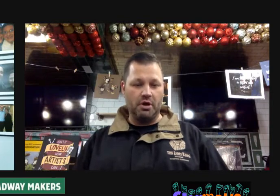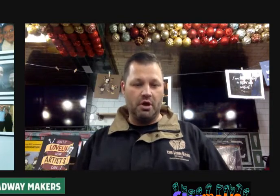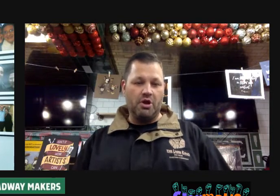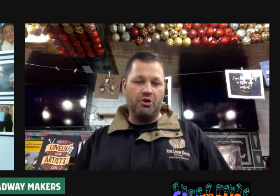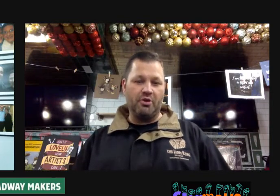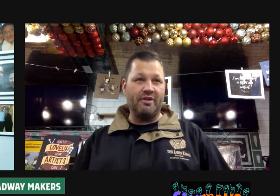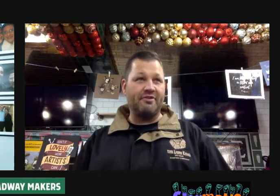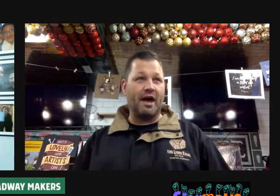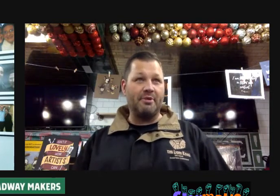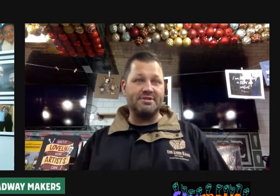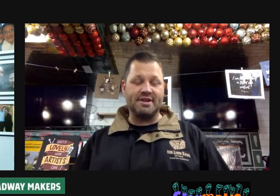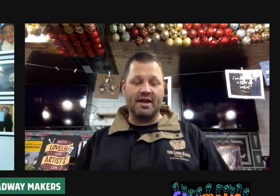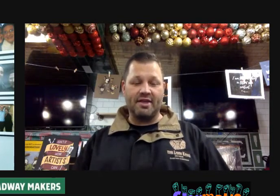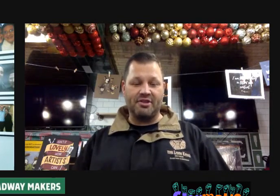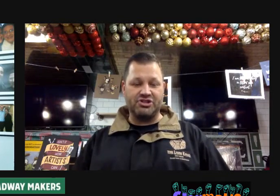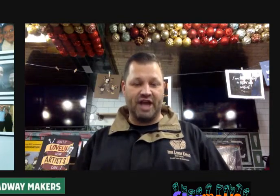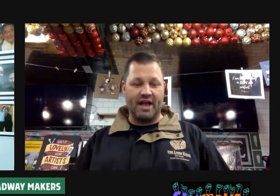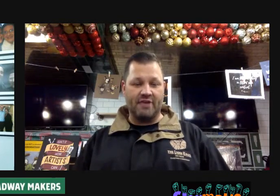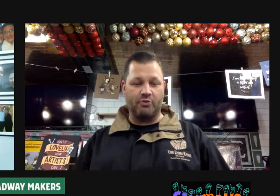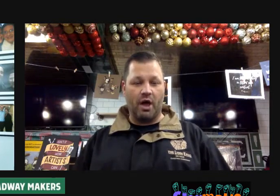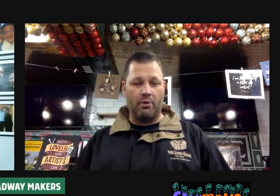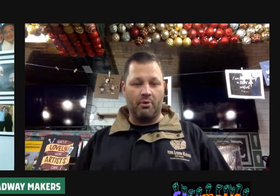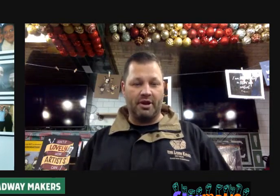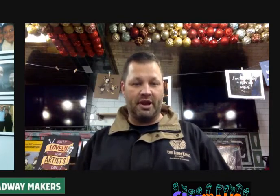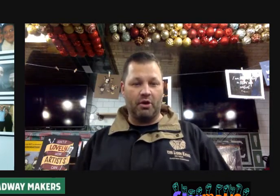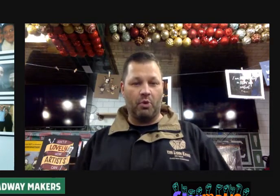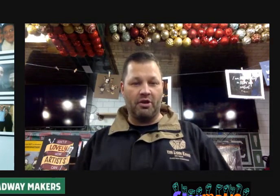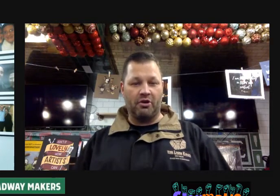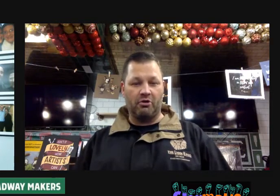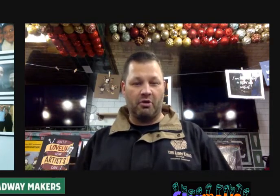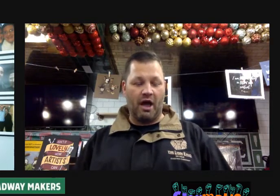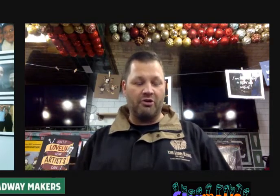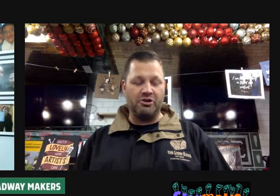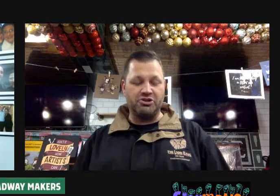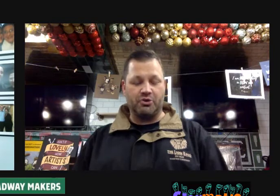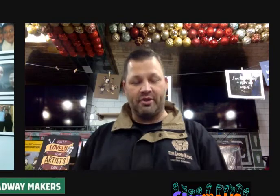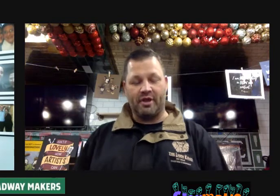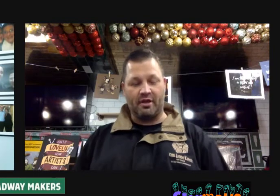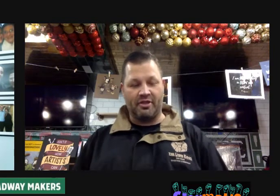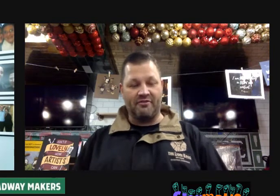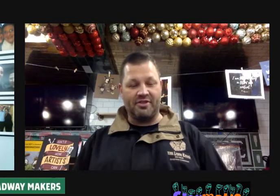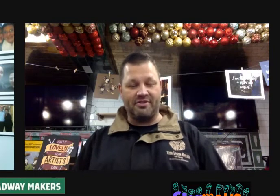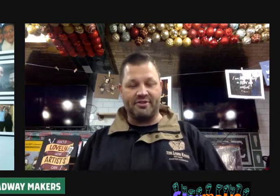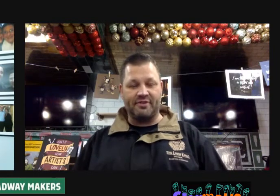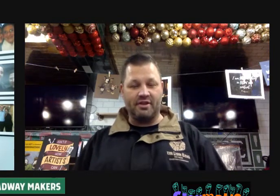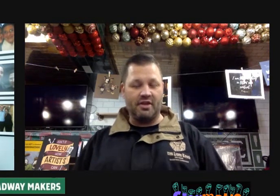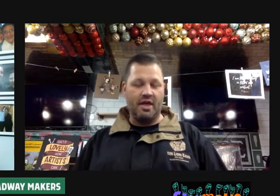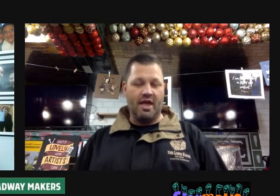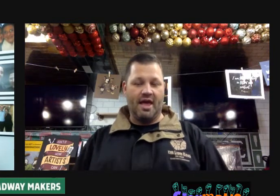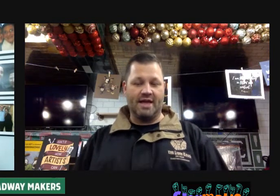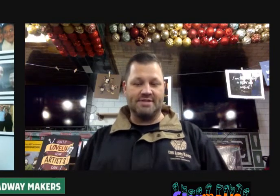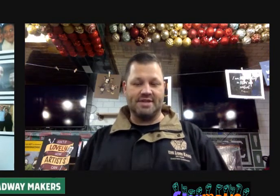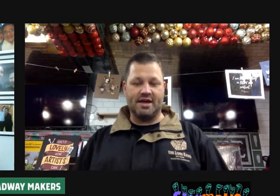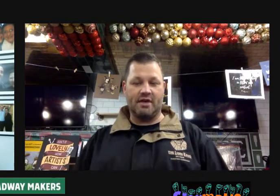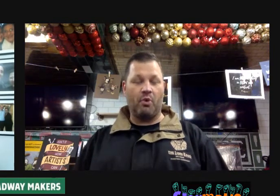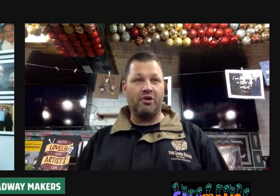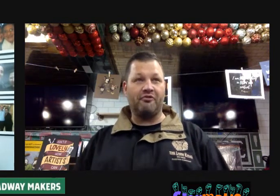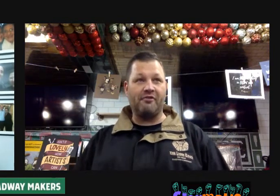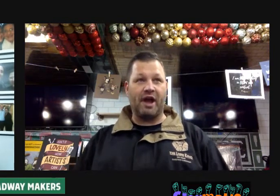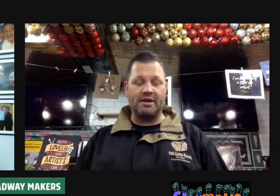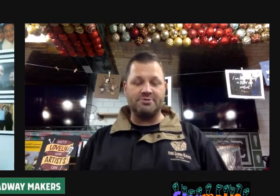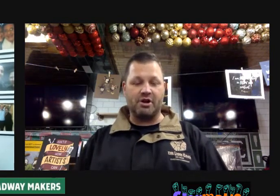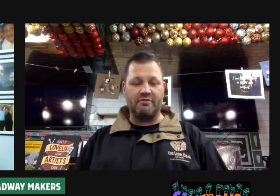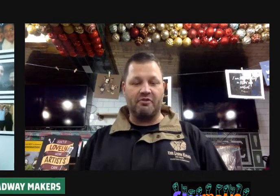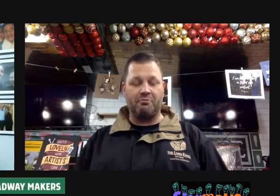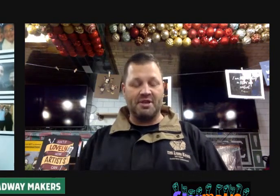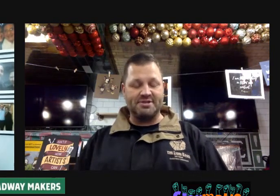BroadwayMakersMarketplace.store. You can leave comments in the chat as well. We want to hear how you're enjoying the event this evening. And what your